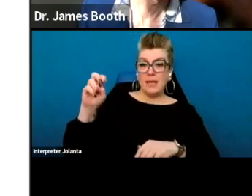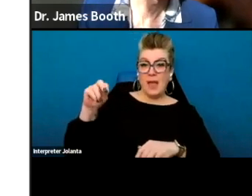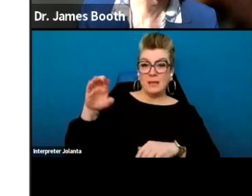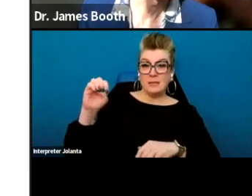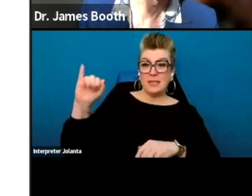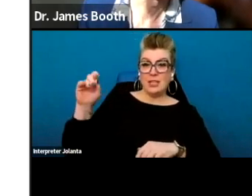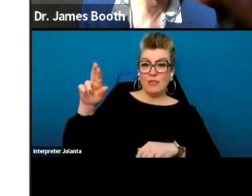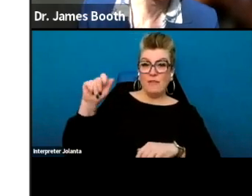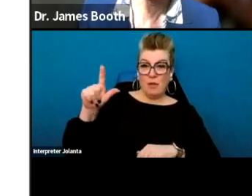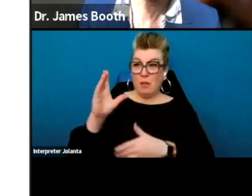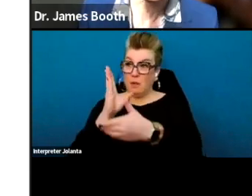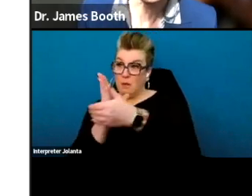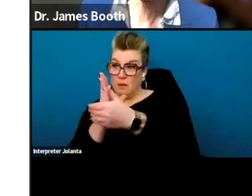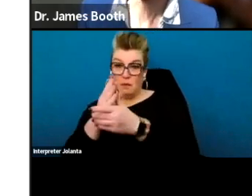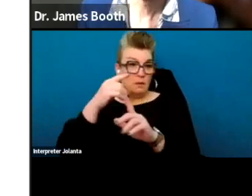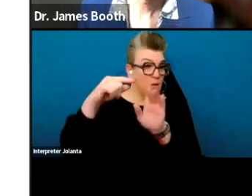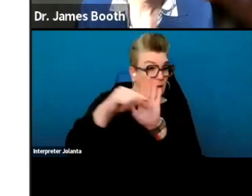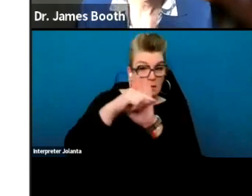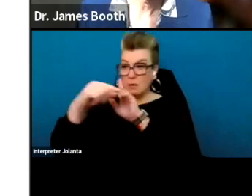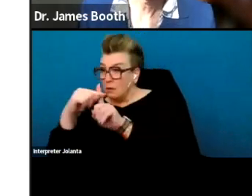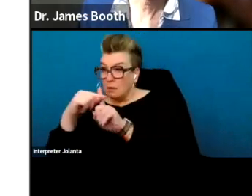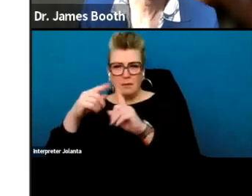disorder, dyscalculia, or dyslexia even.